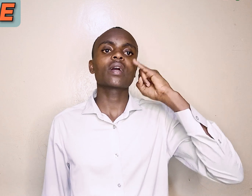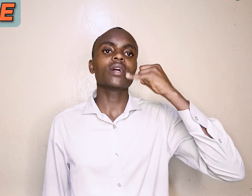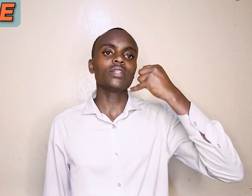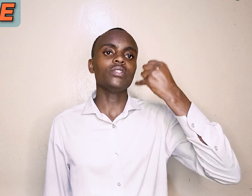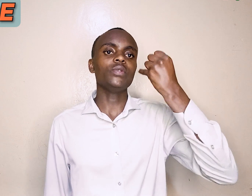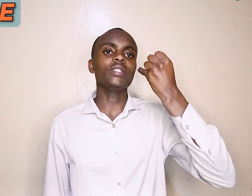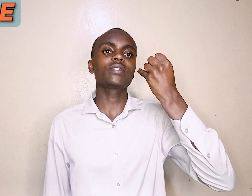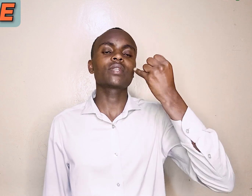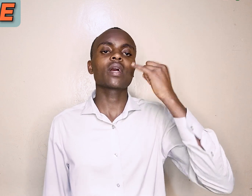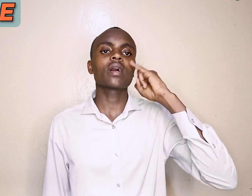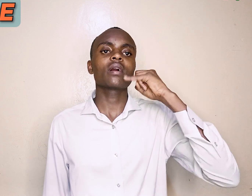Juice.